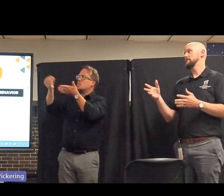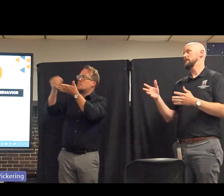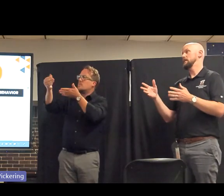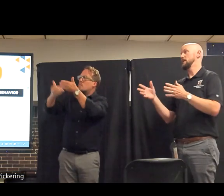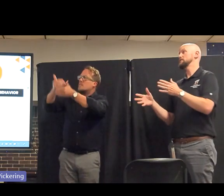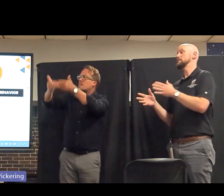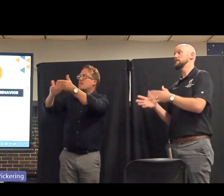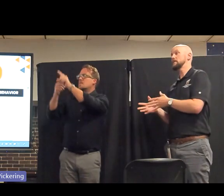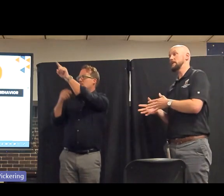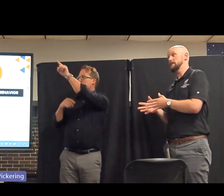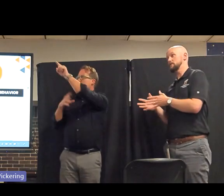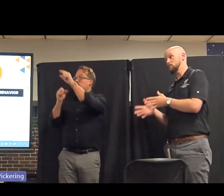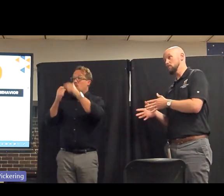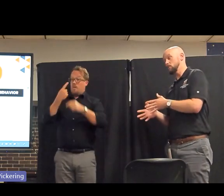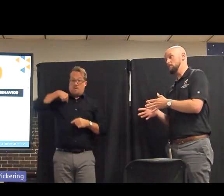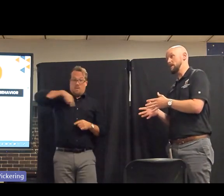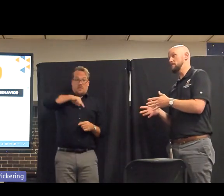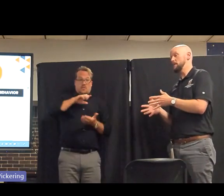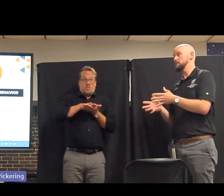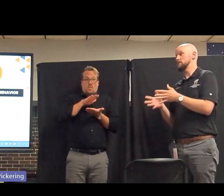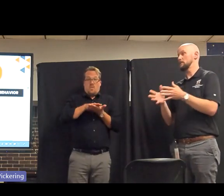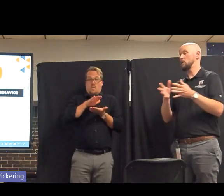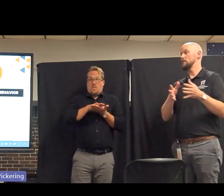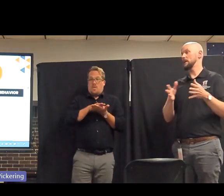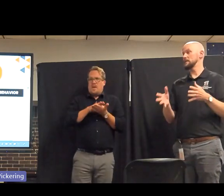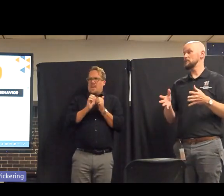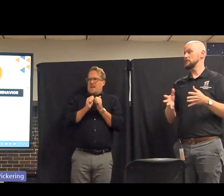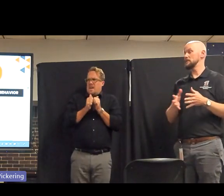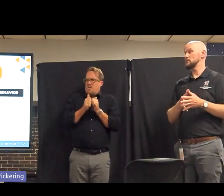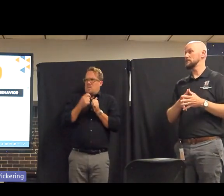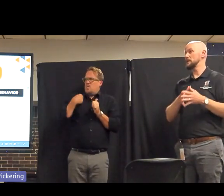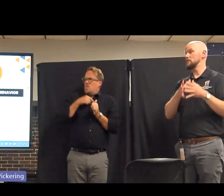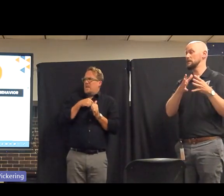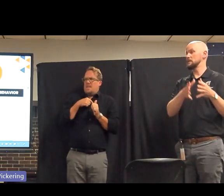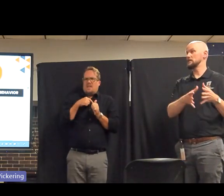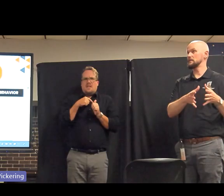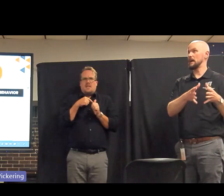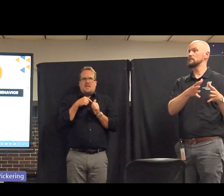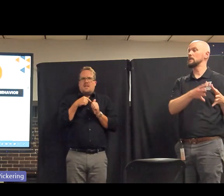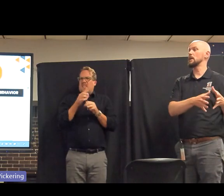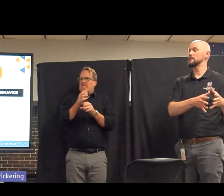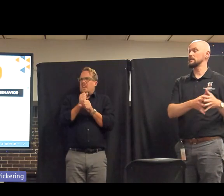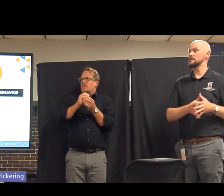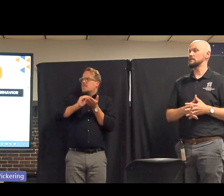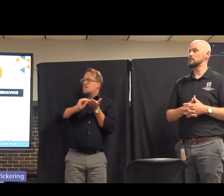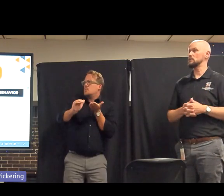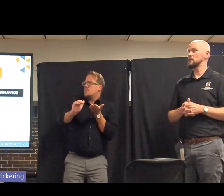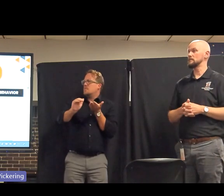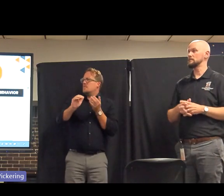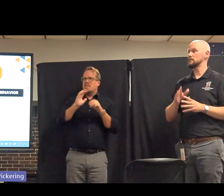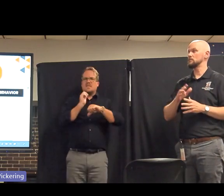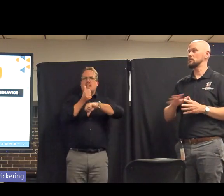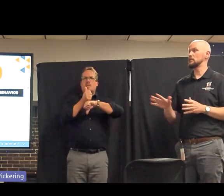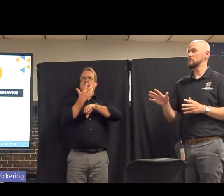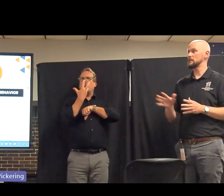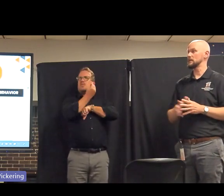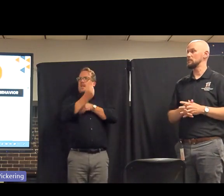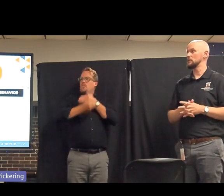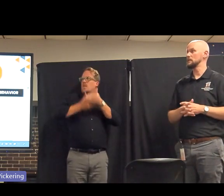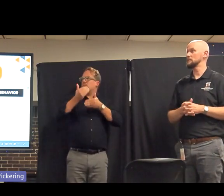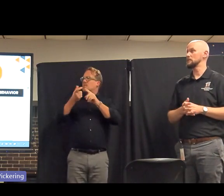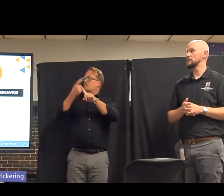that us specifically as a school may be able to carve out exemptions or set up outside processes to smooth